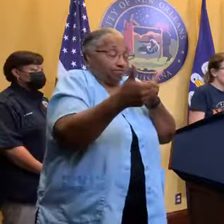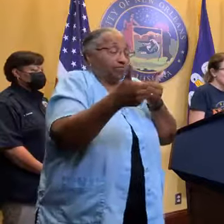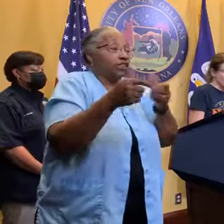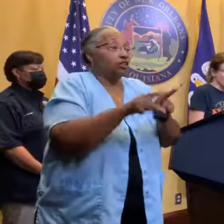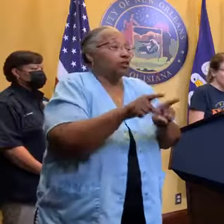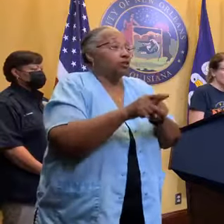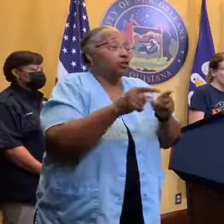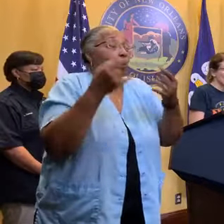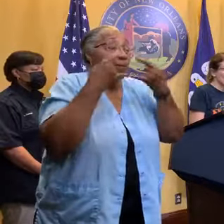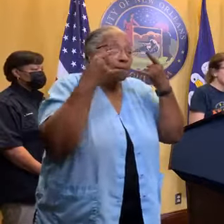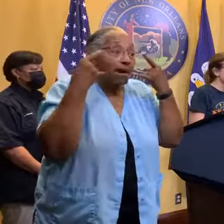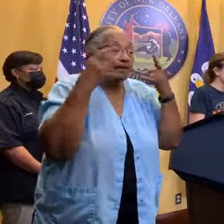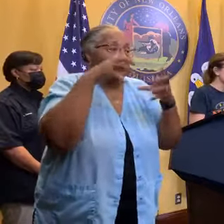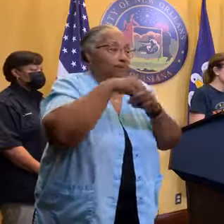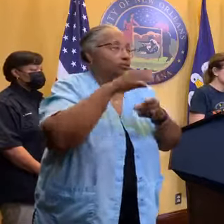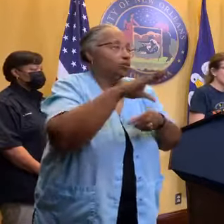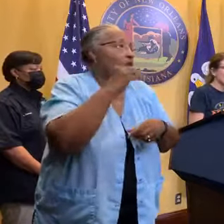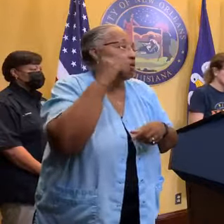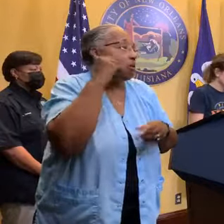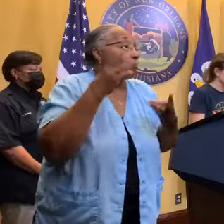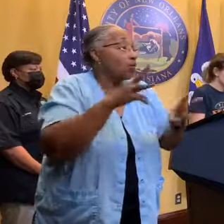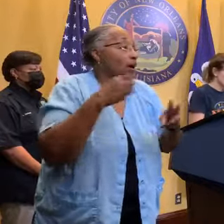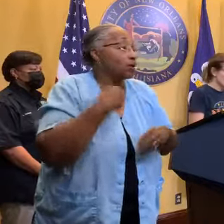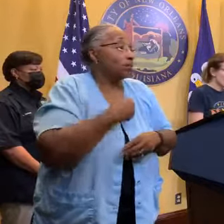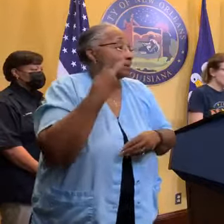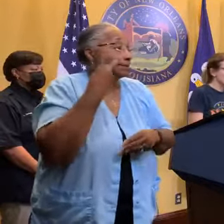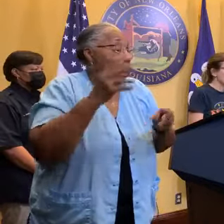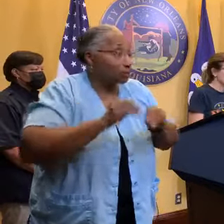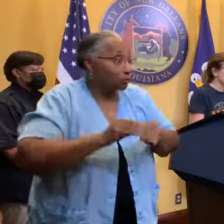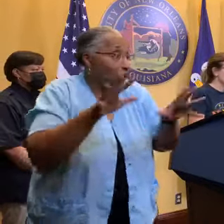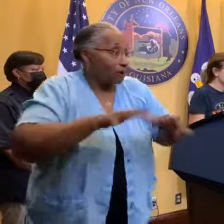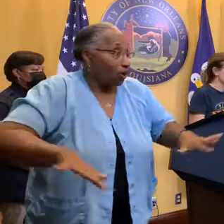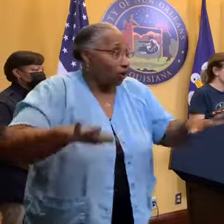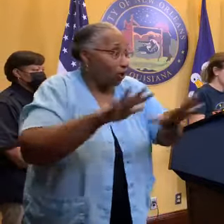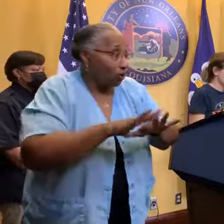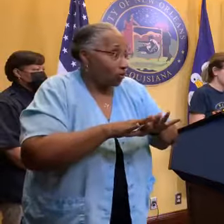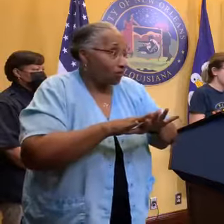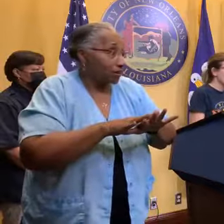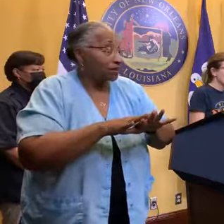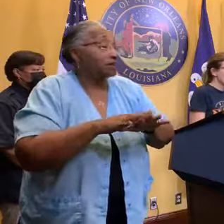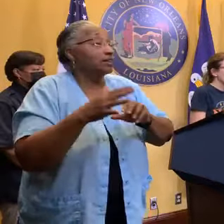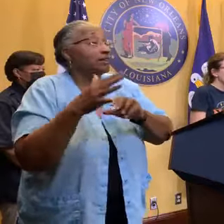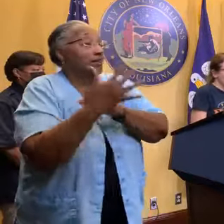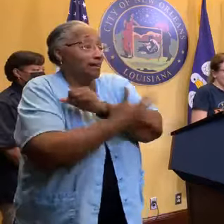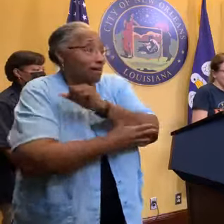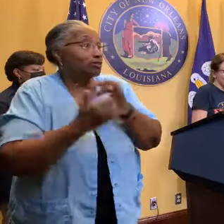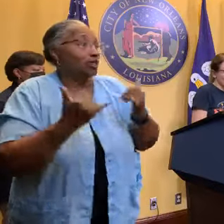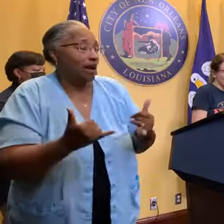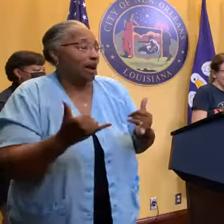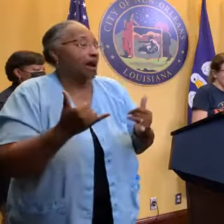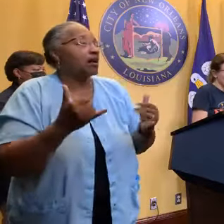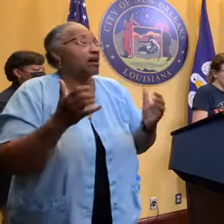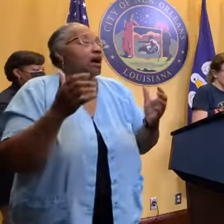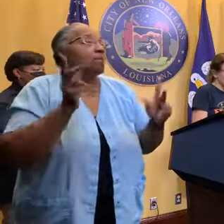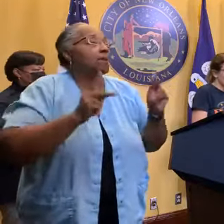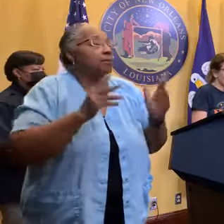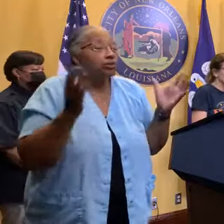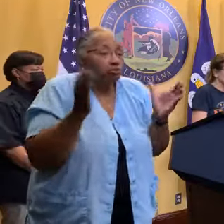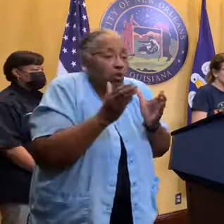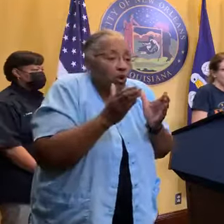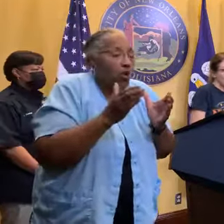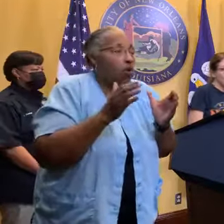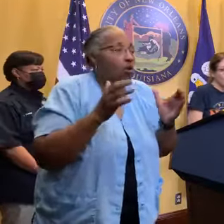your home. The way we see spread all over the country now is from small, intimate gatherings. We do not want to survive a